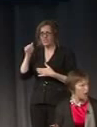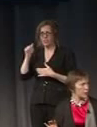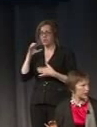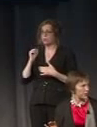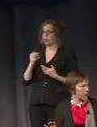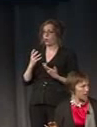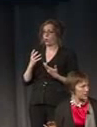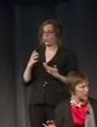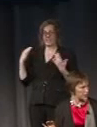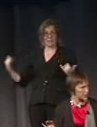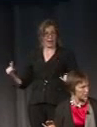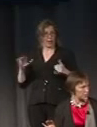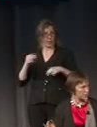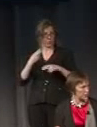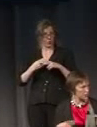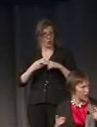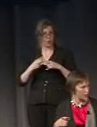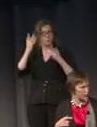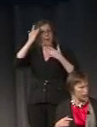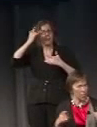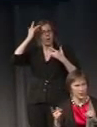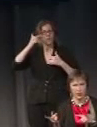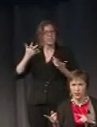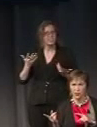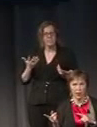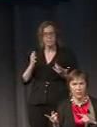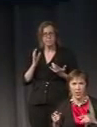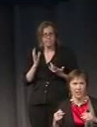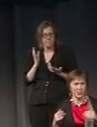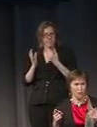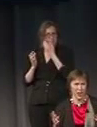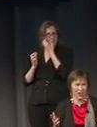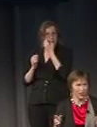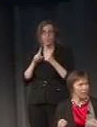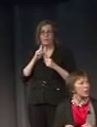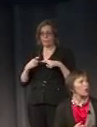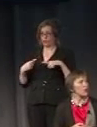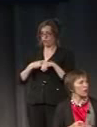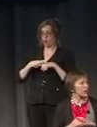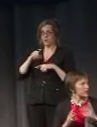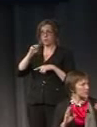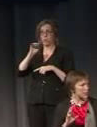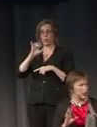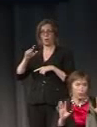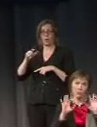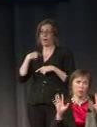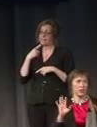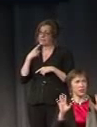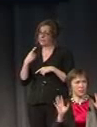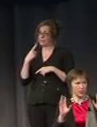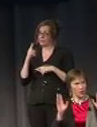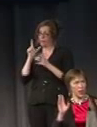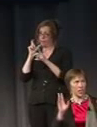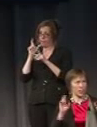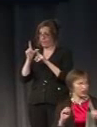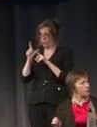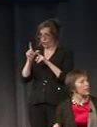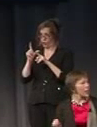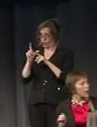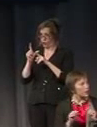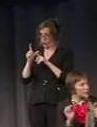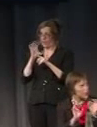most common pattern of synesthesia is a cross-modal, I see this letter and it's red, or I see this number and it's